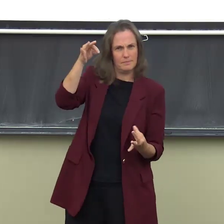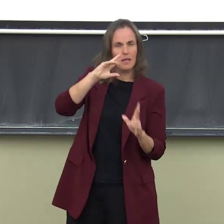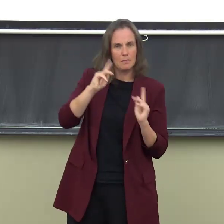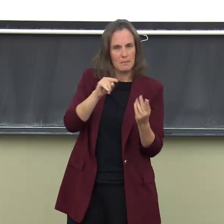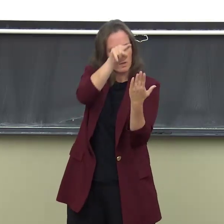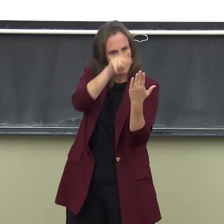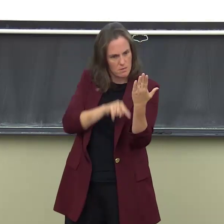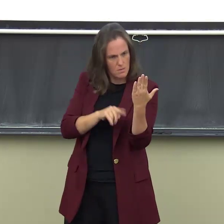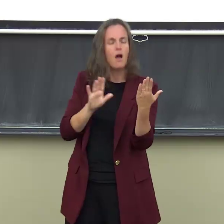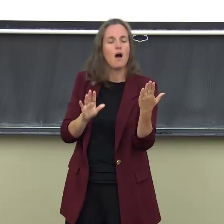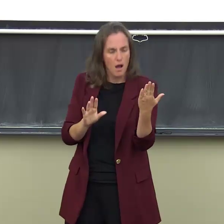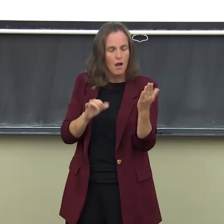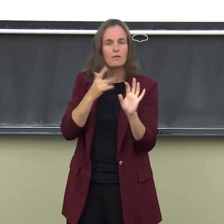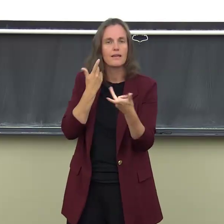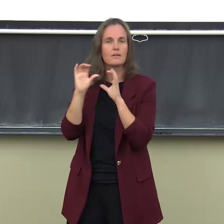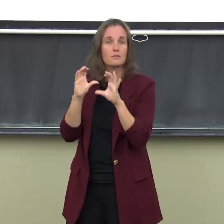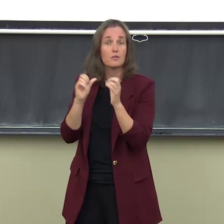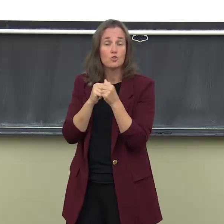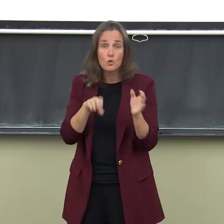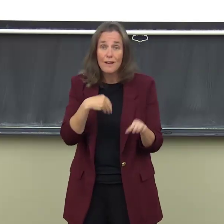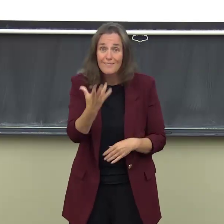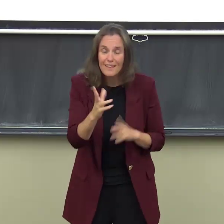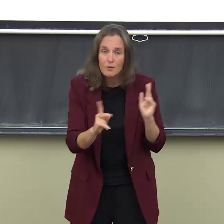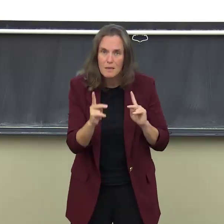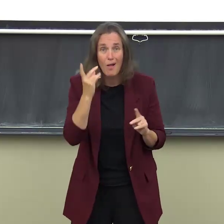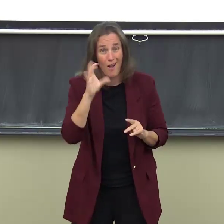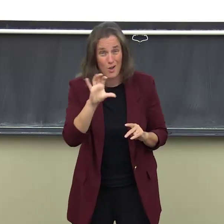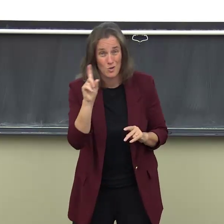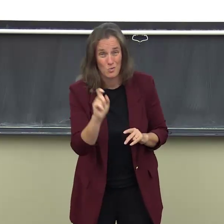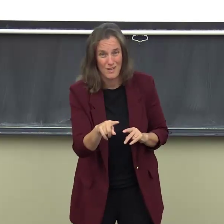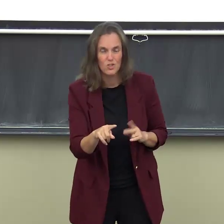communicate. If you give people 100 questions, that's hard.